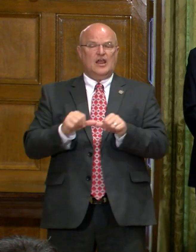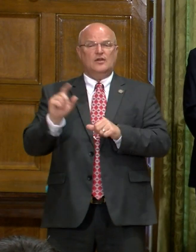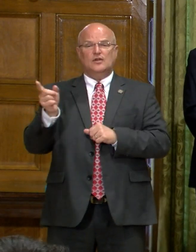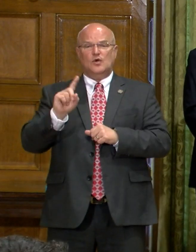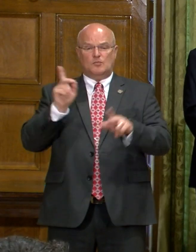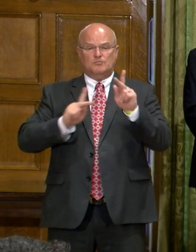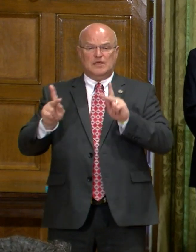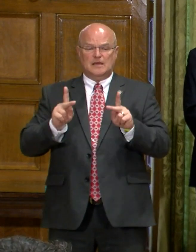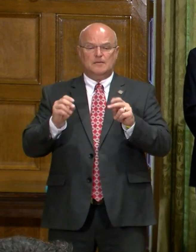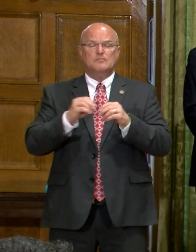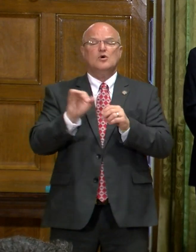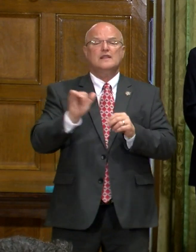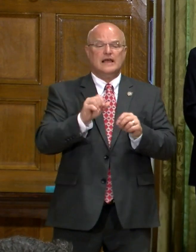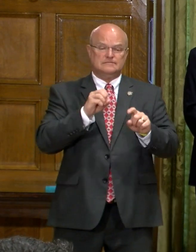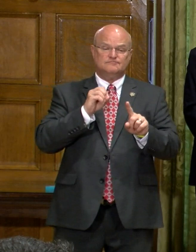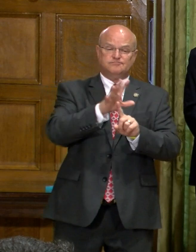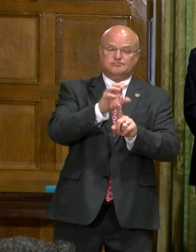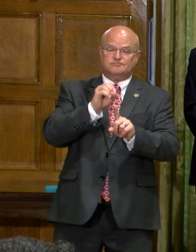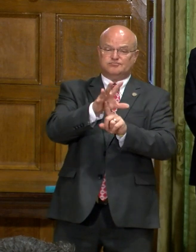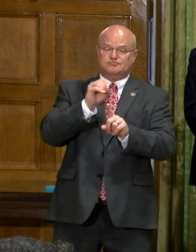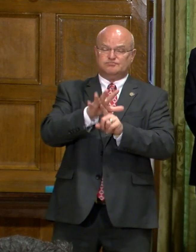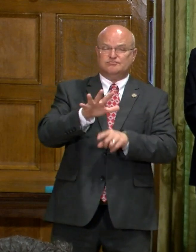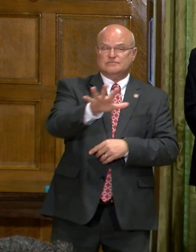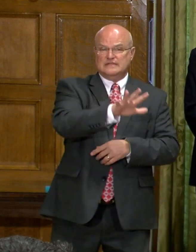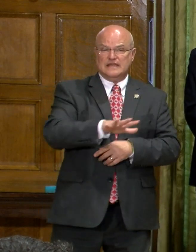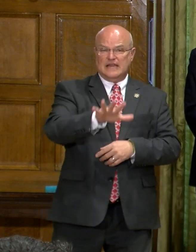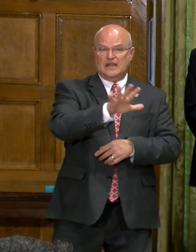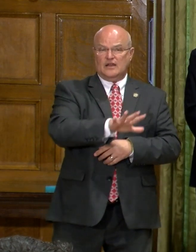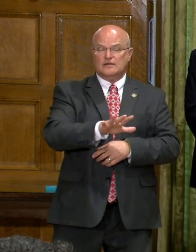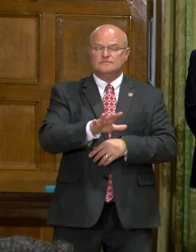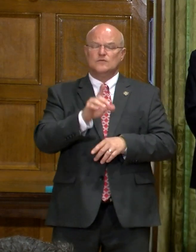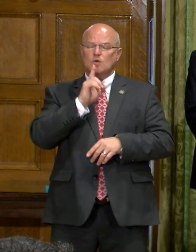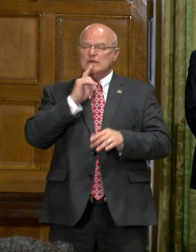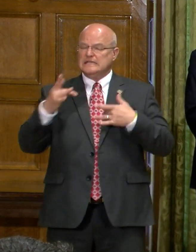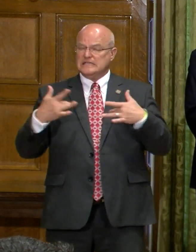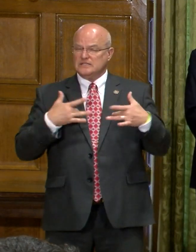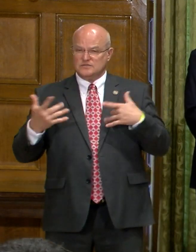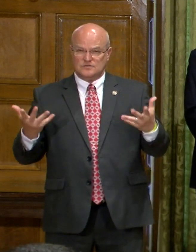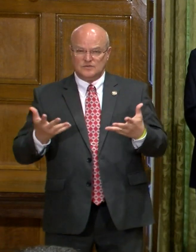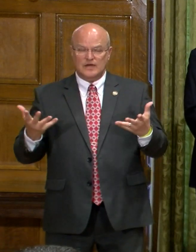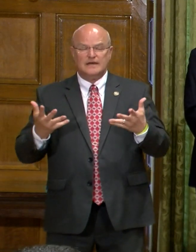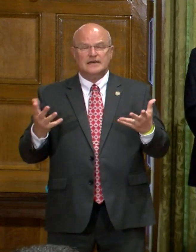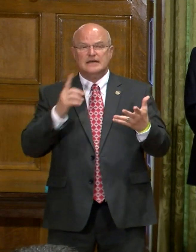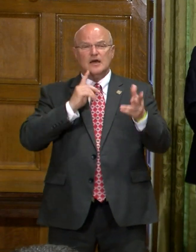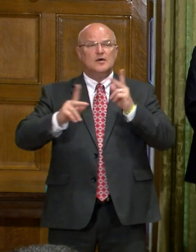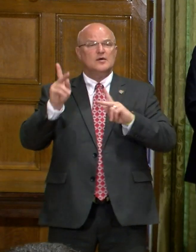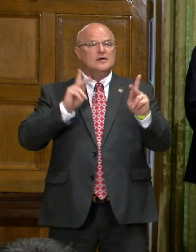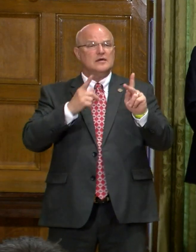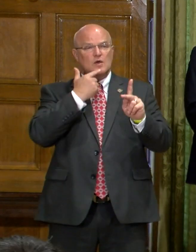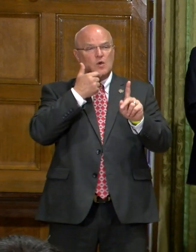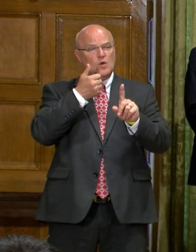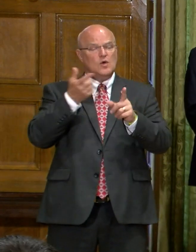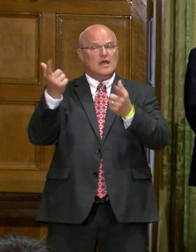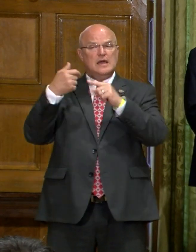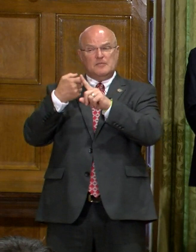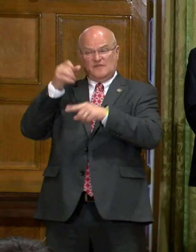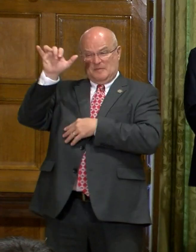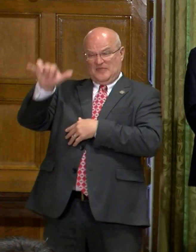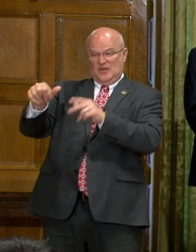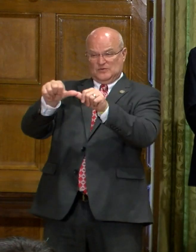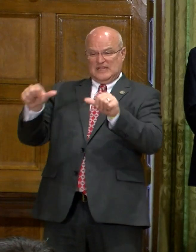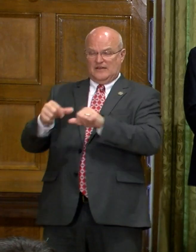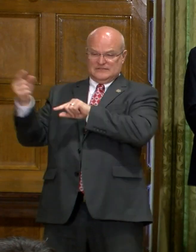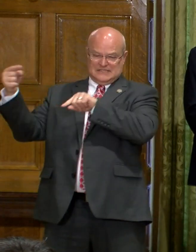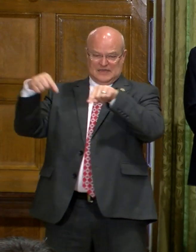where people are more likely to be exposed to COVID-19. What we're really concerned about is people who may be coming from those